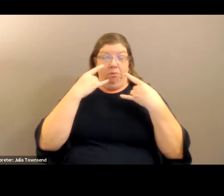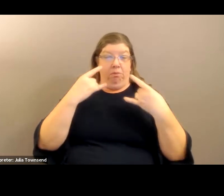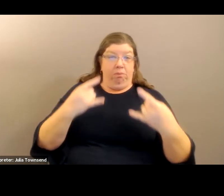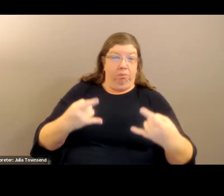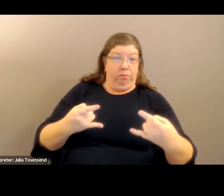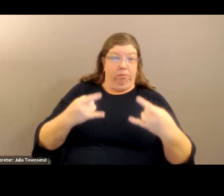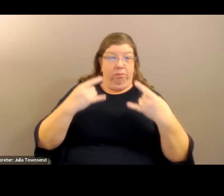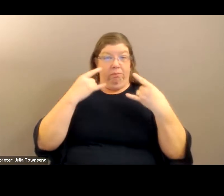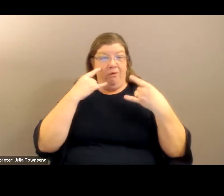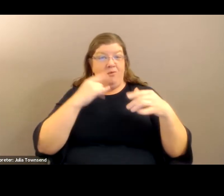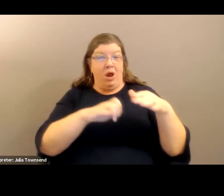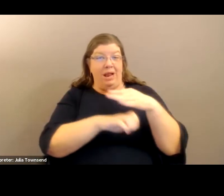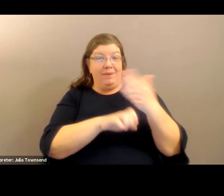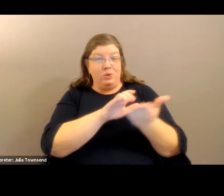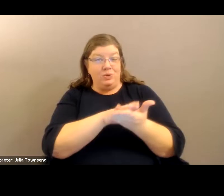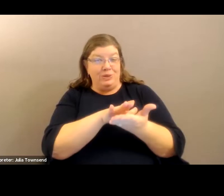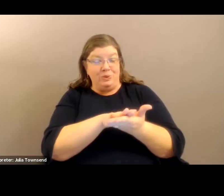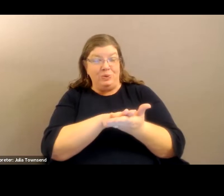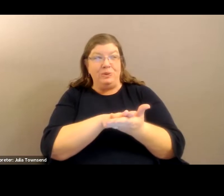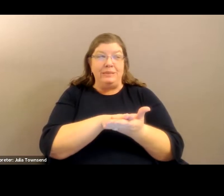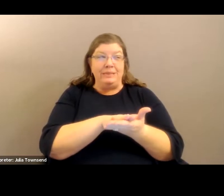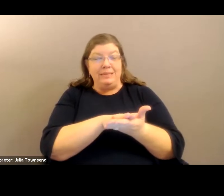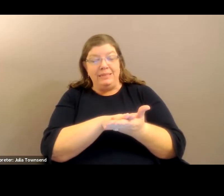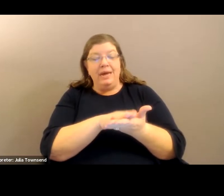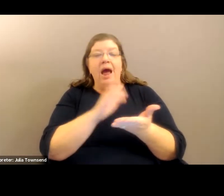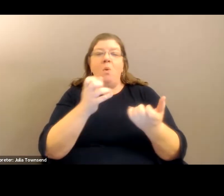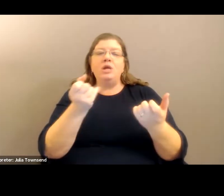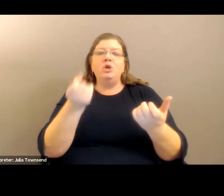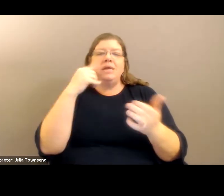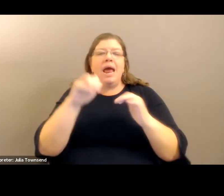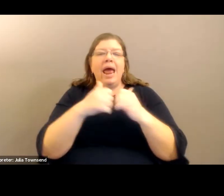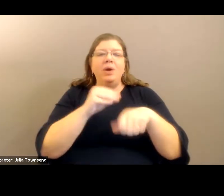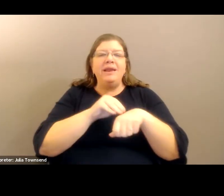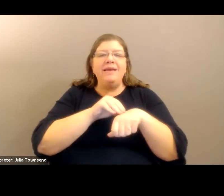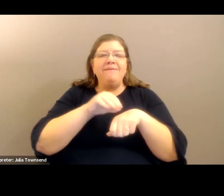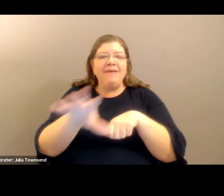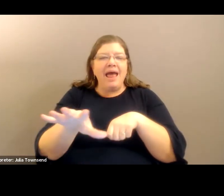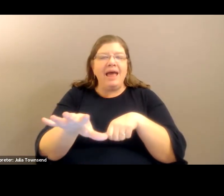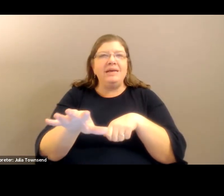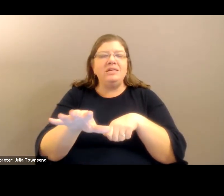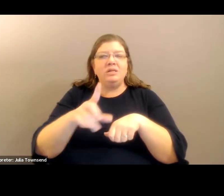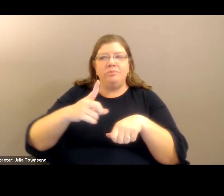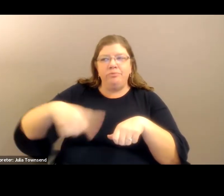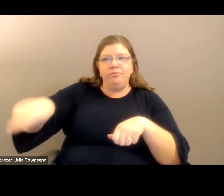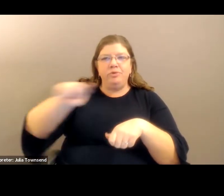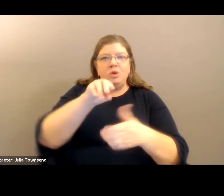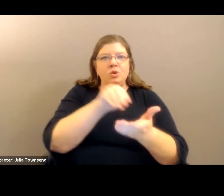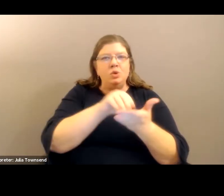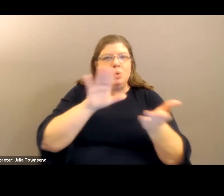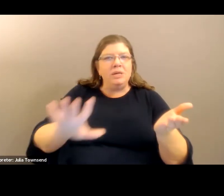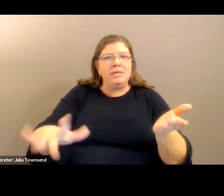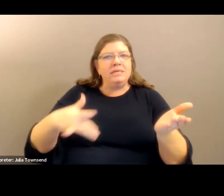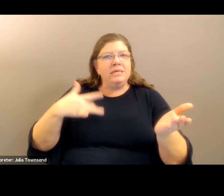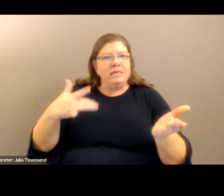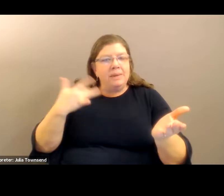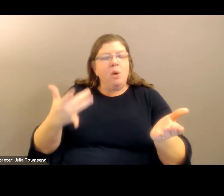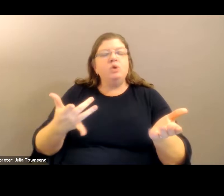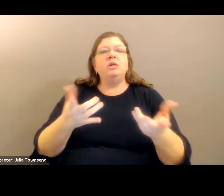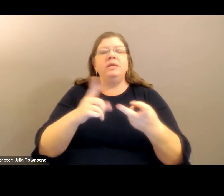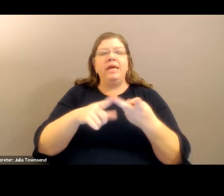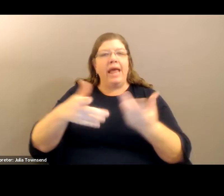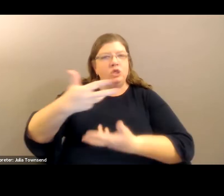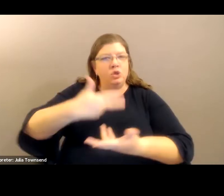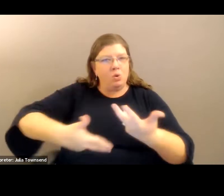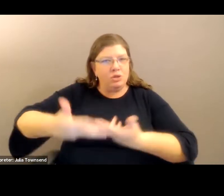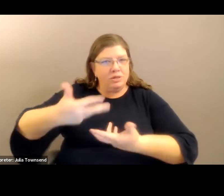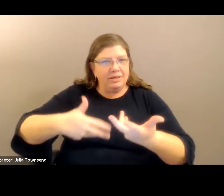a elementary level, I want to understand how this affects students emotionally and socially.